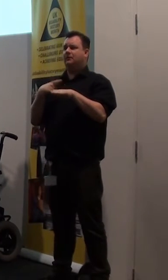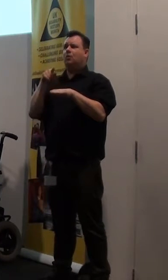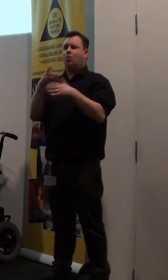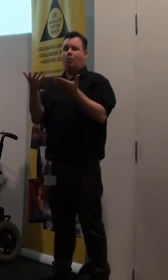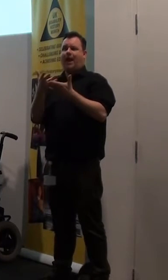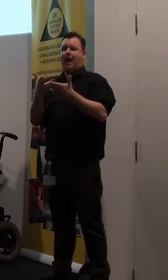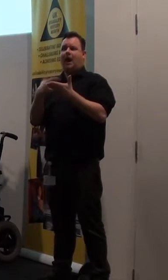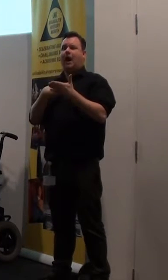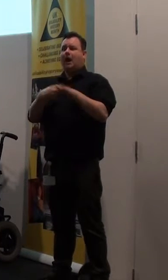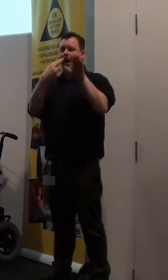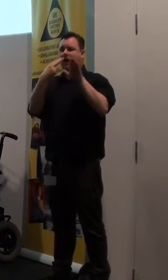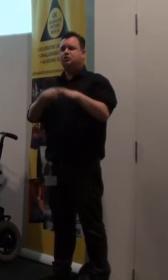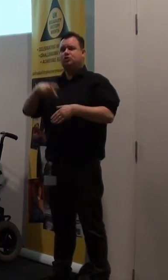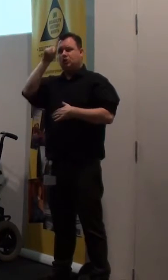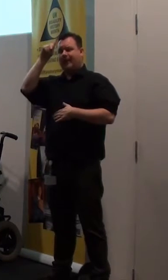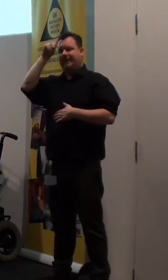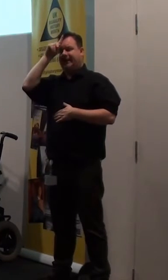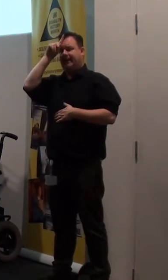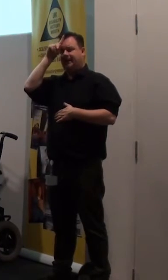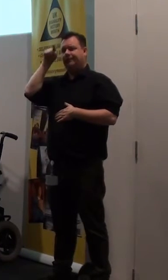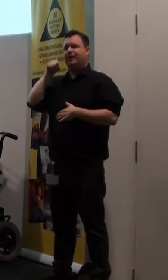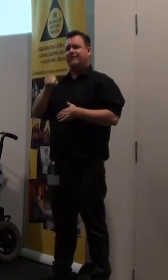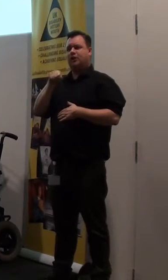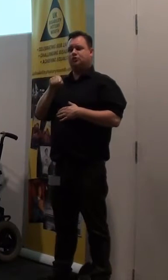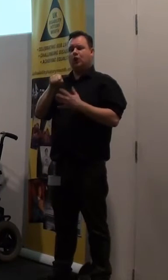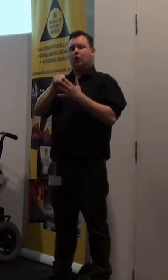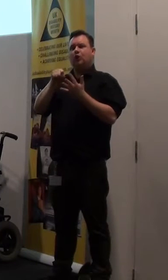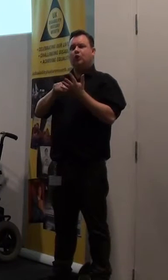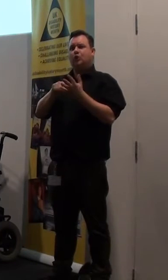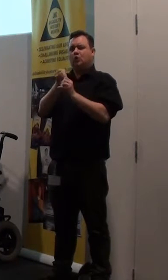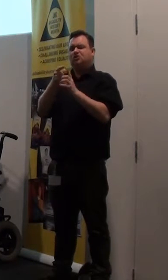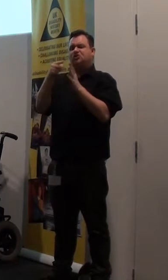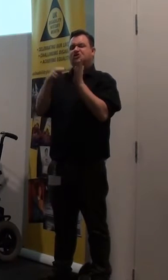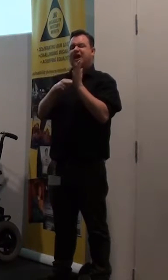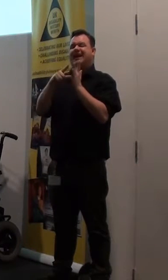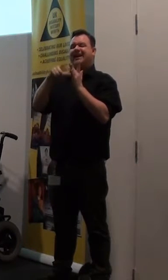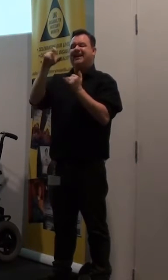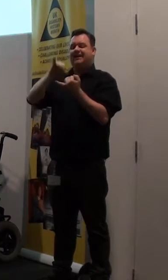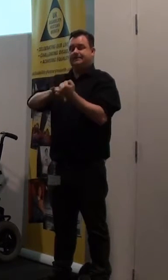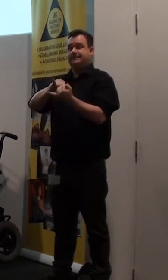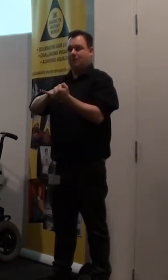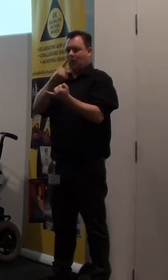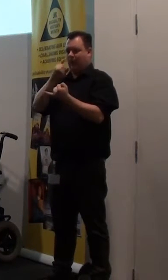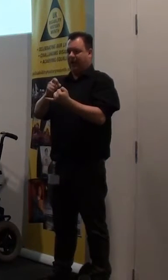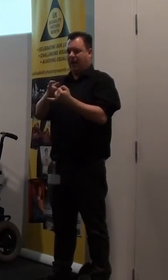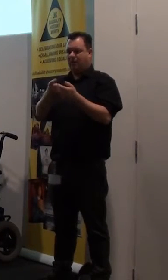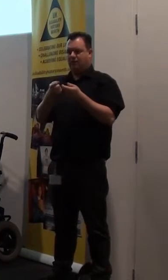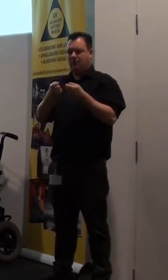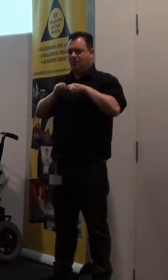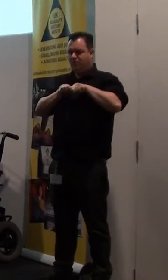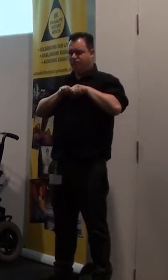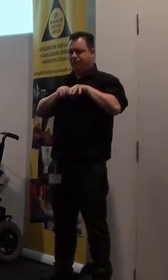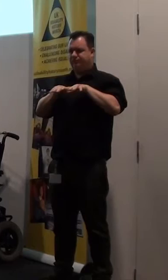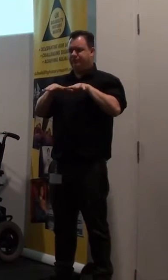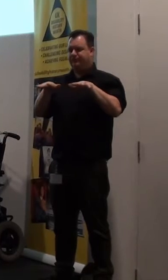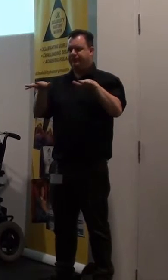sort of, if you like, logical conclusion of eugenics, of this idea that we could breed out of existence the so-called